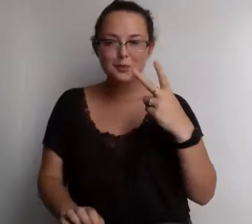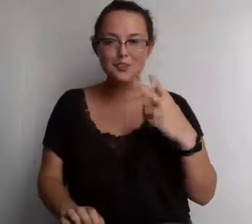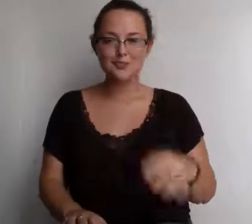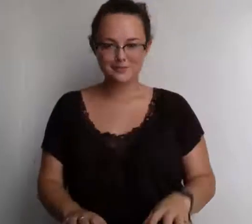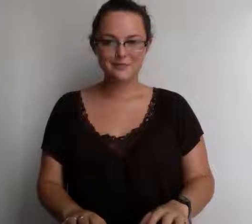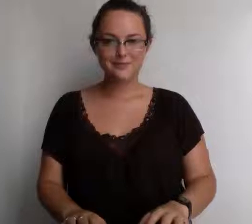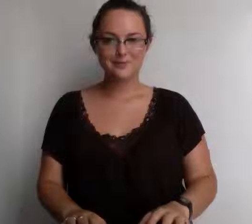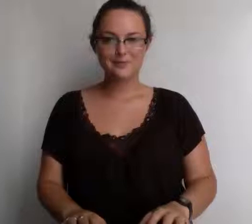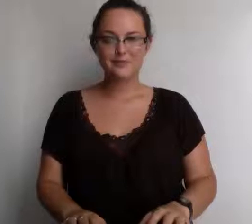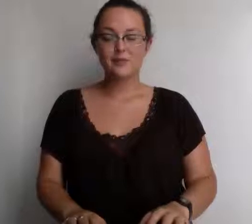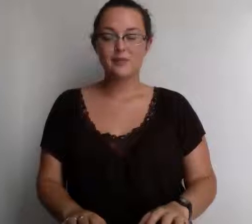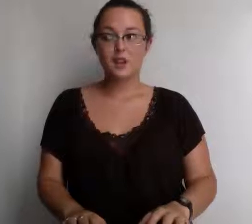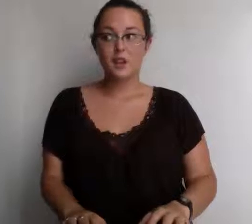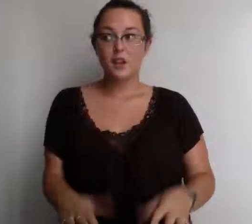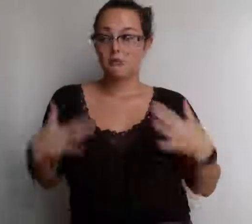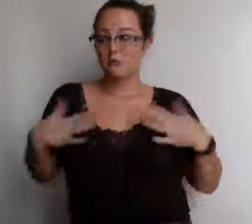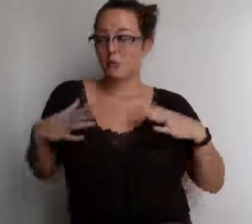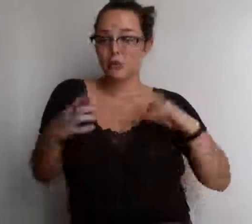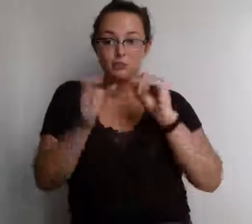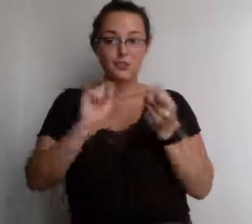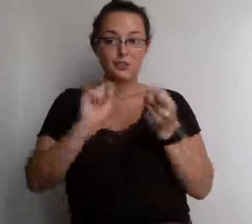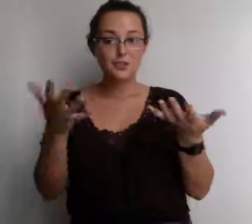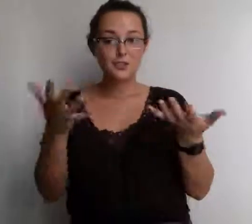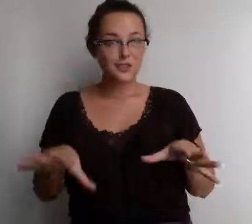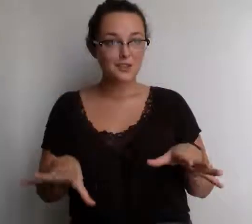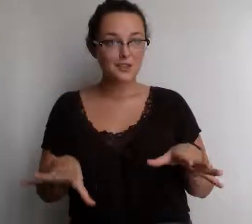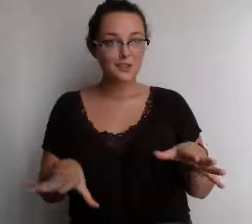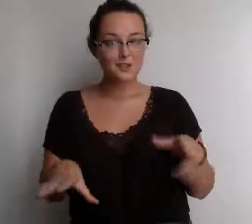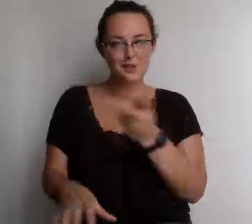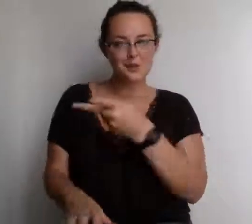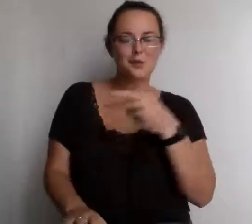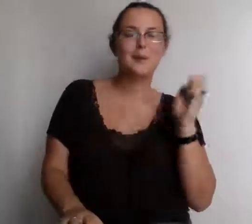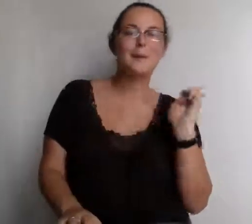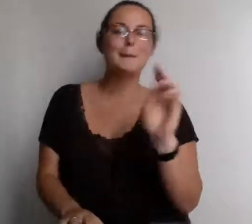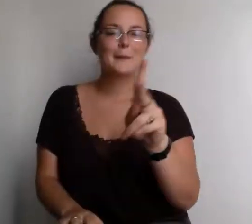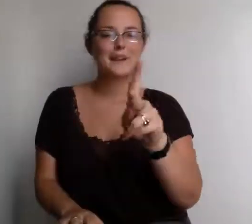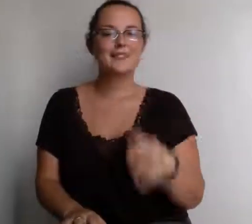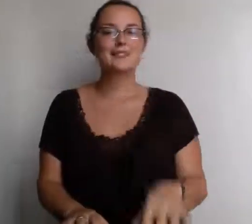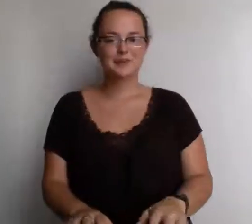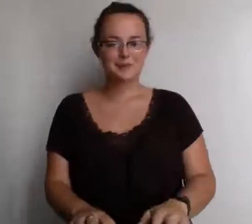observe, all right? Oh, that's not a problem. Okay, well, you get changed, and we'll be back when you're ready. Okay. Thank you.